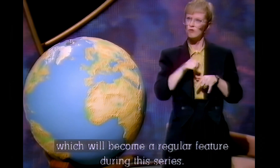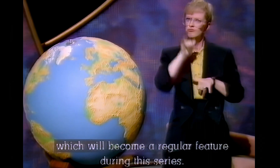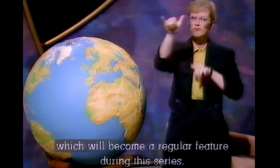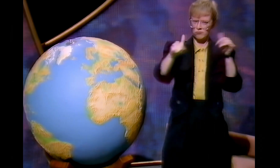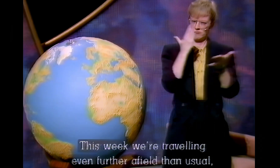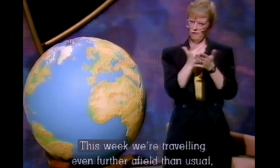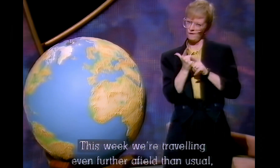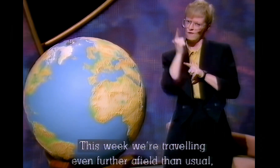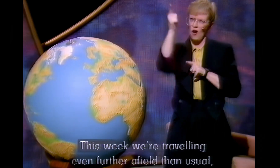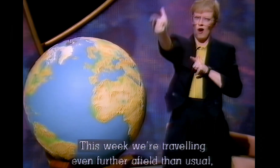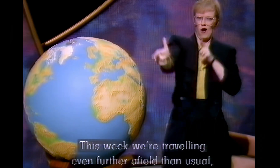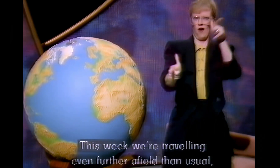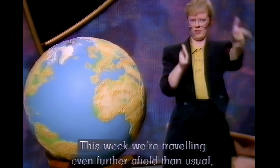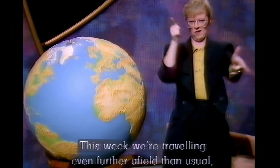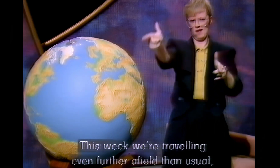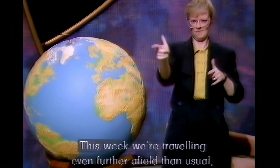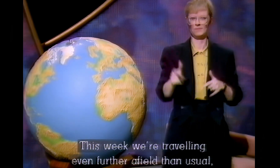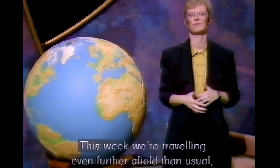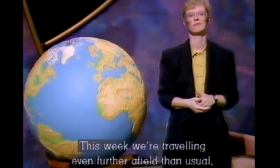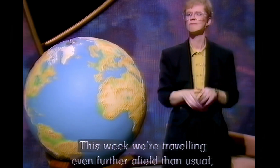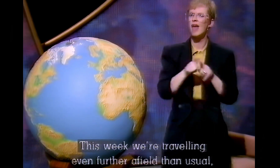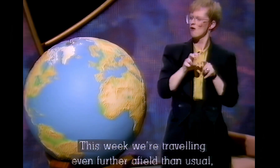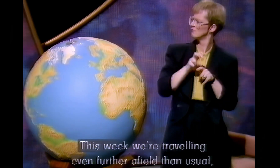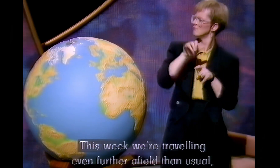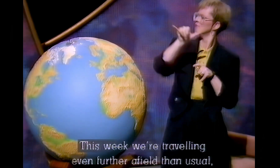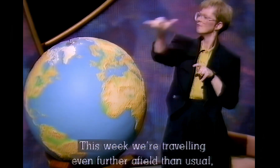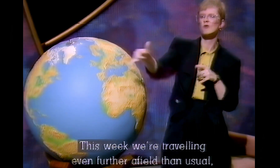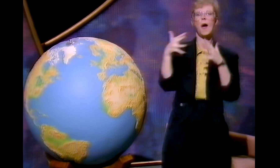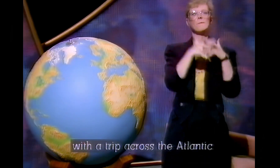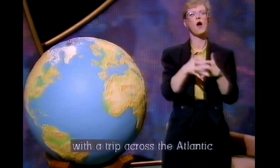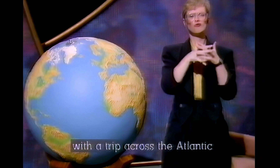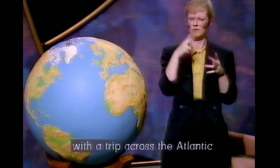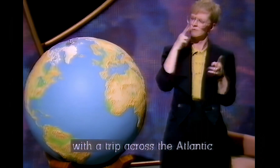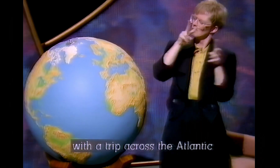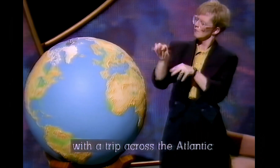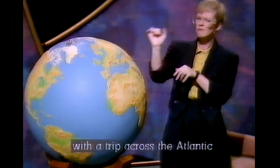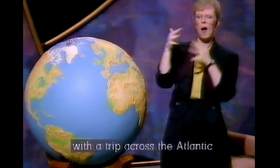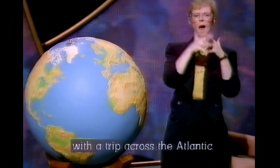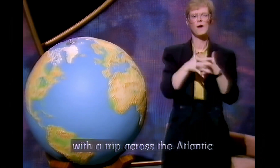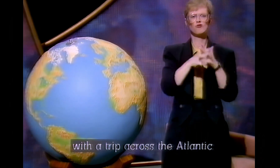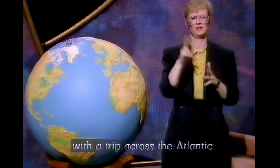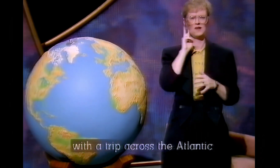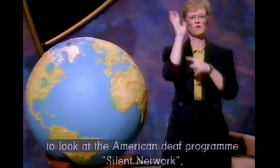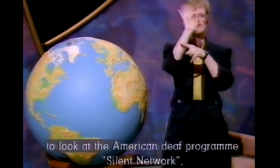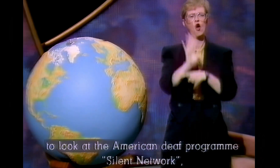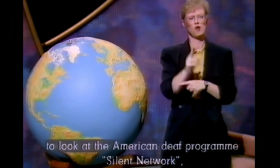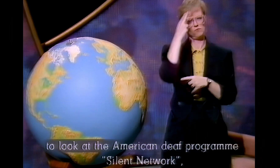series. This week we're travelling even further afield than usual, with a trip across the Atlantic to look at the American deaf